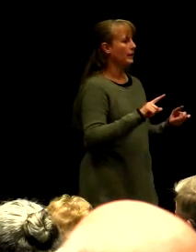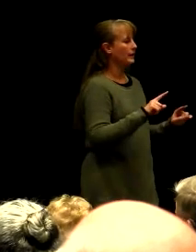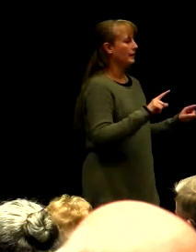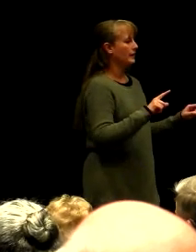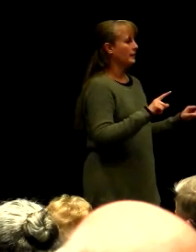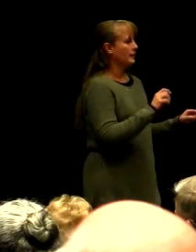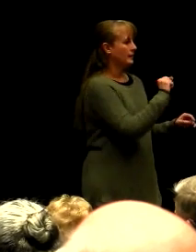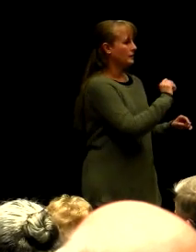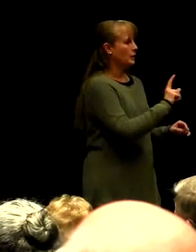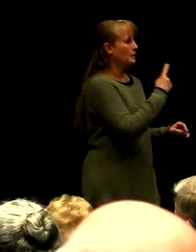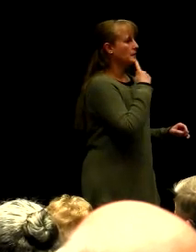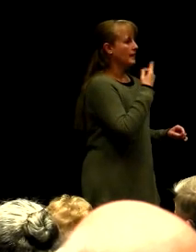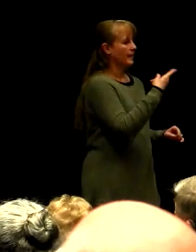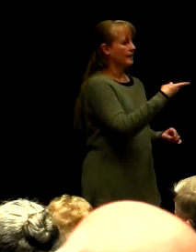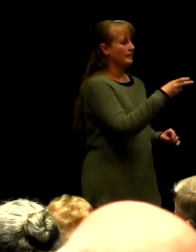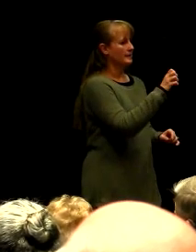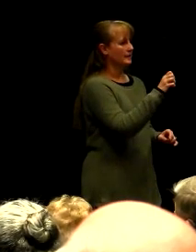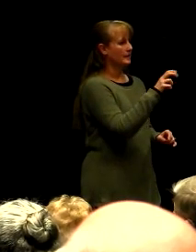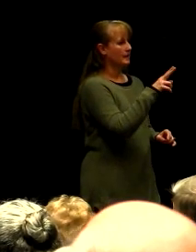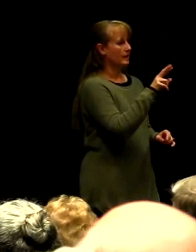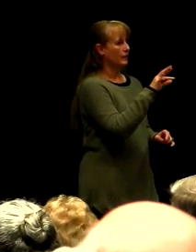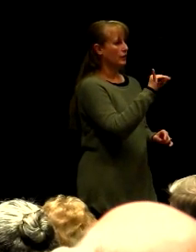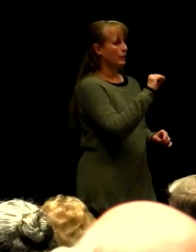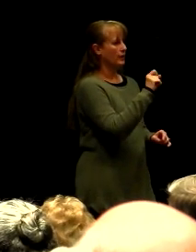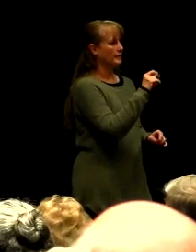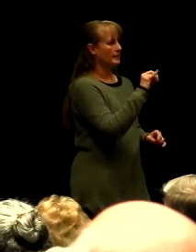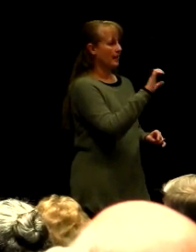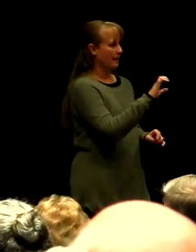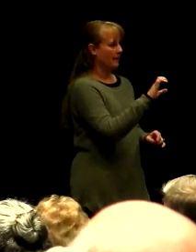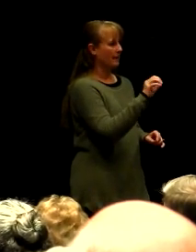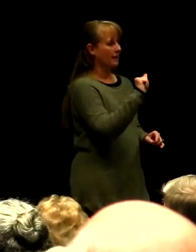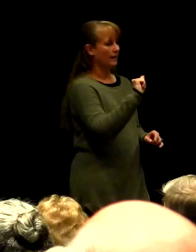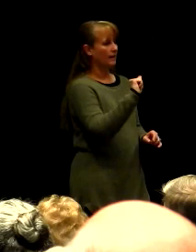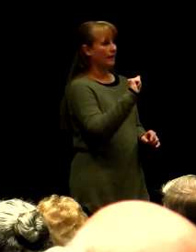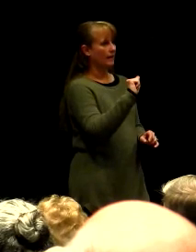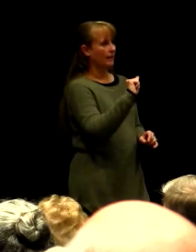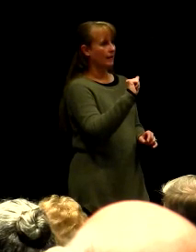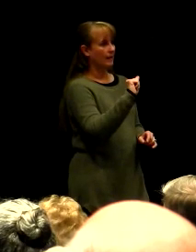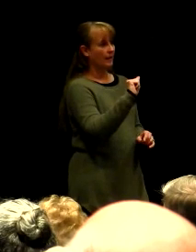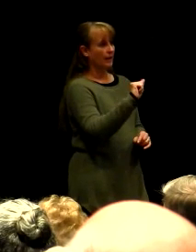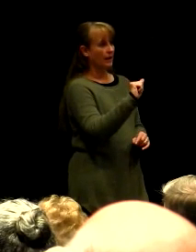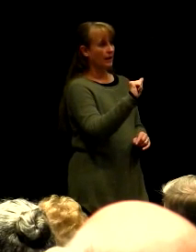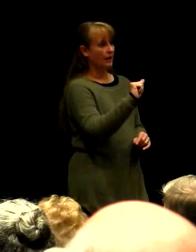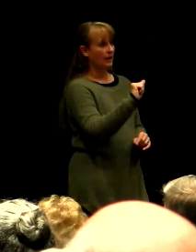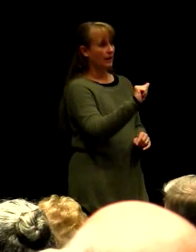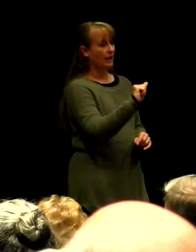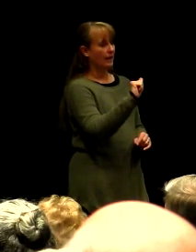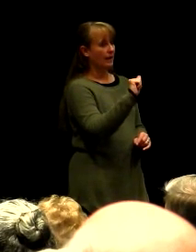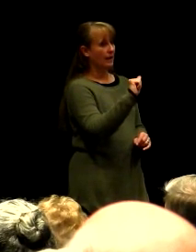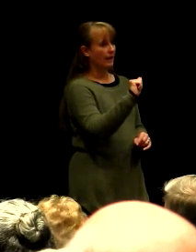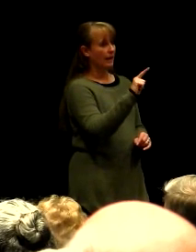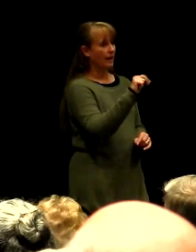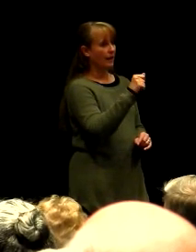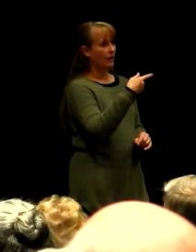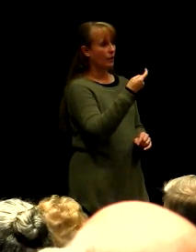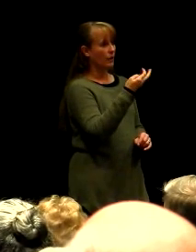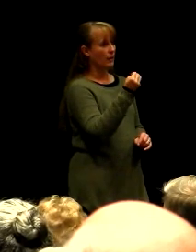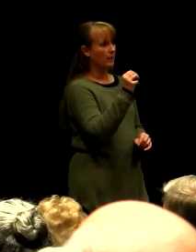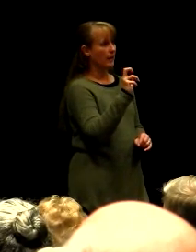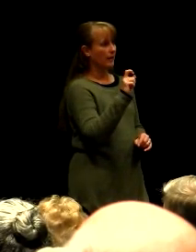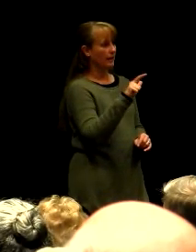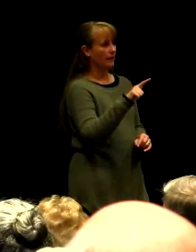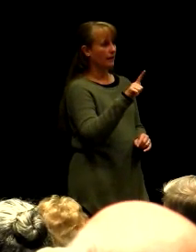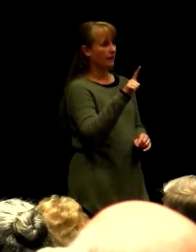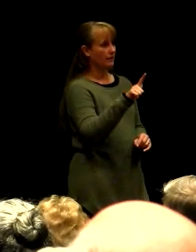algorithmic computer, and so the H is heuristic, and then AL, from algorithmic. And